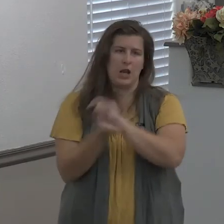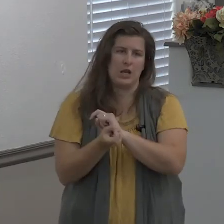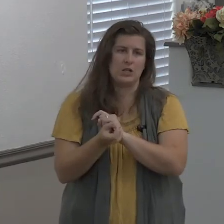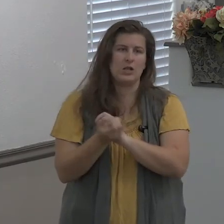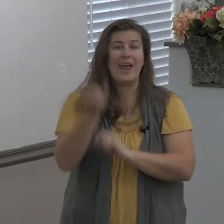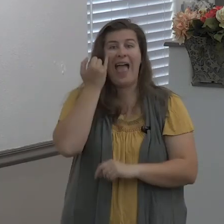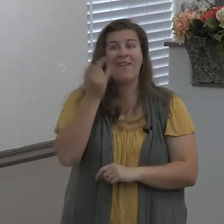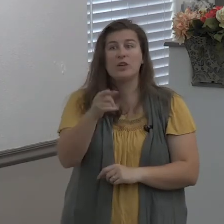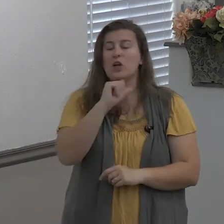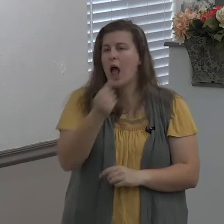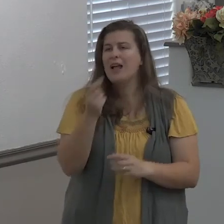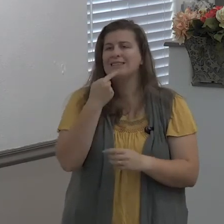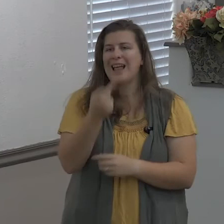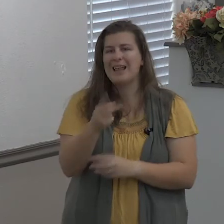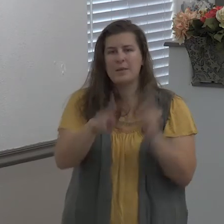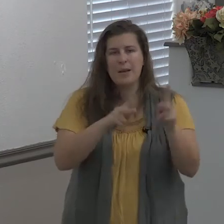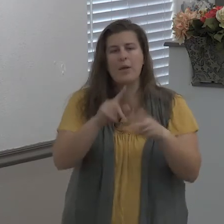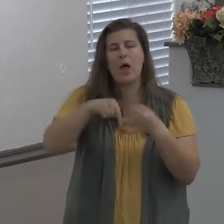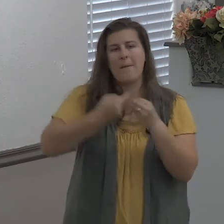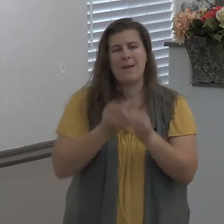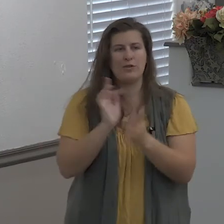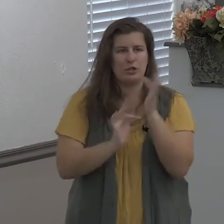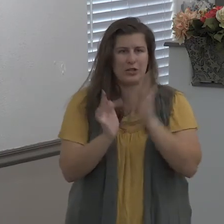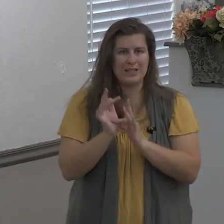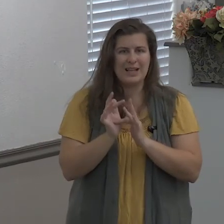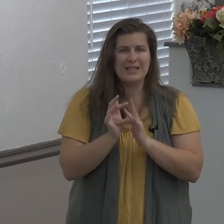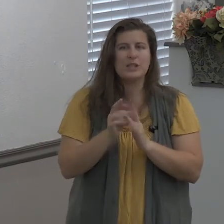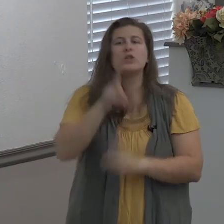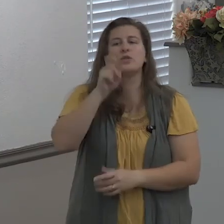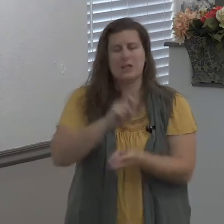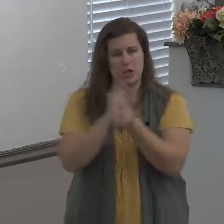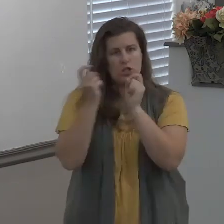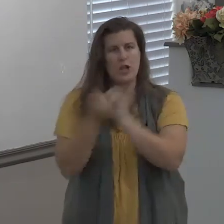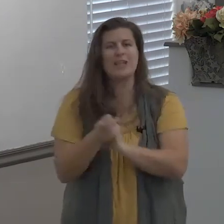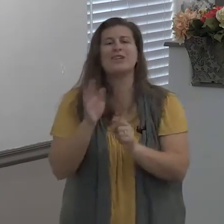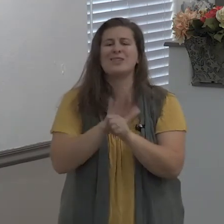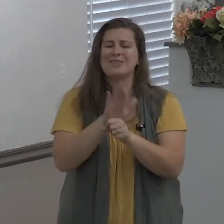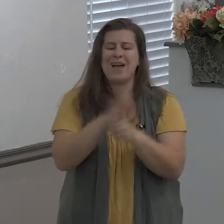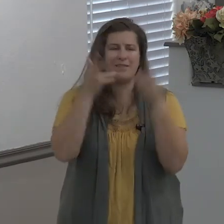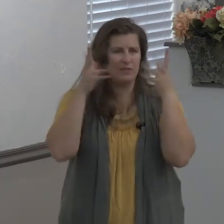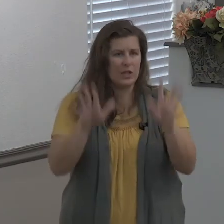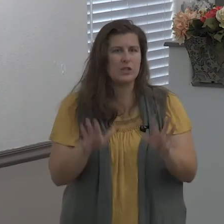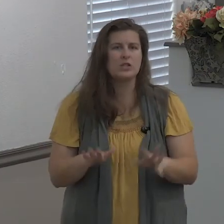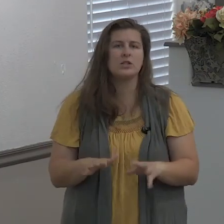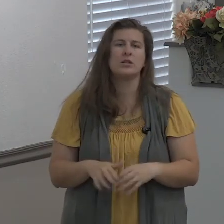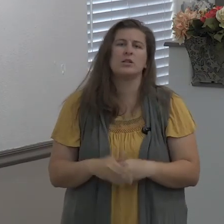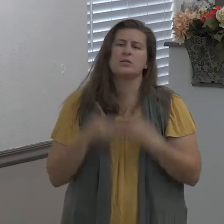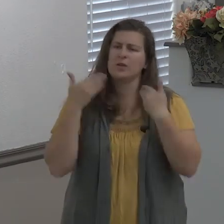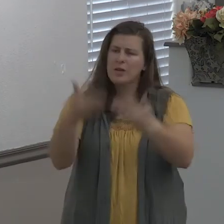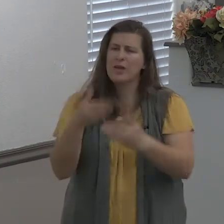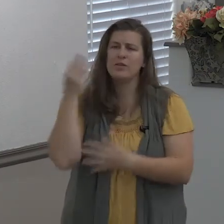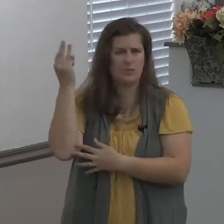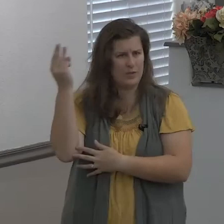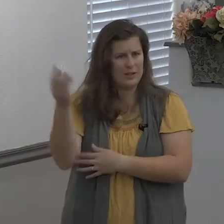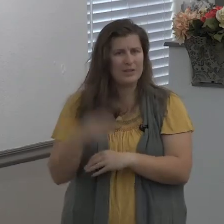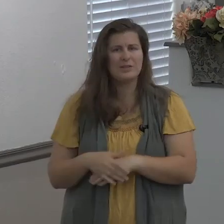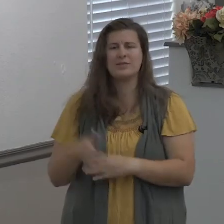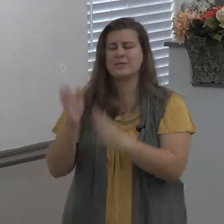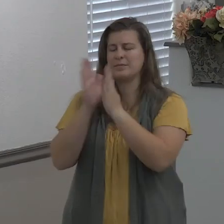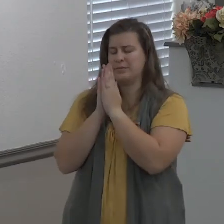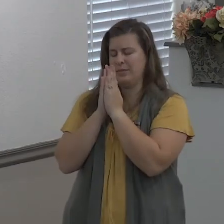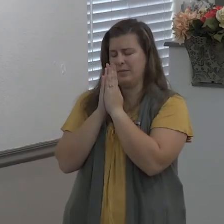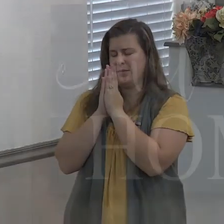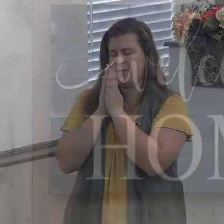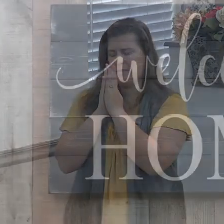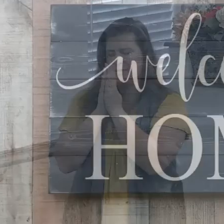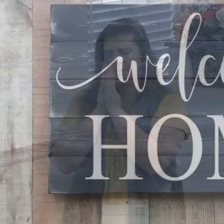If you're not faithfully witnessing, it's time to change. If you're not telling people of Jesus, it's time to change. Enough's enough.